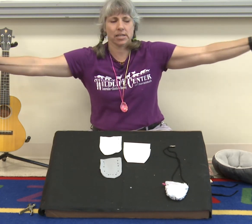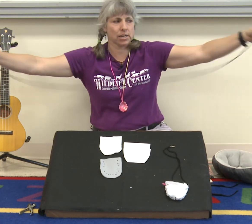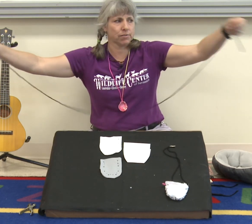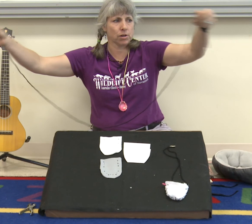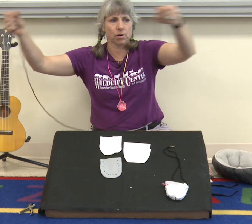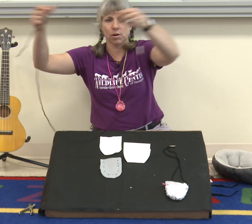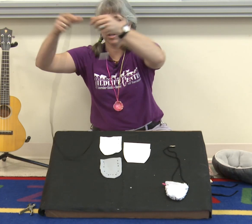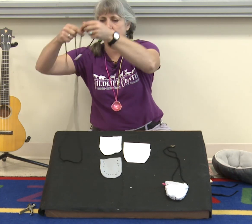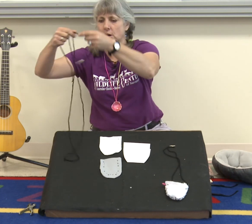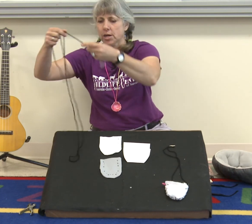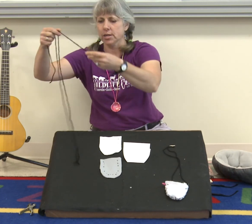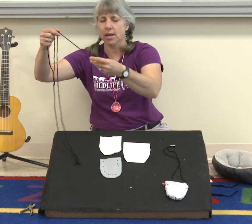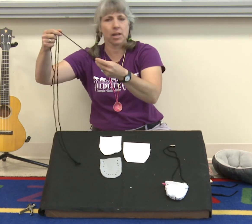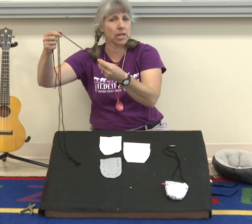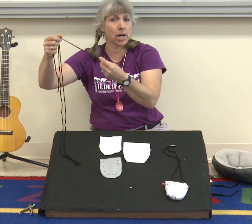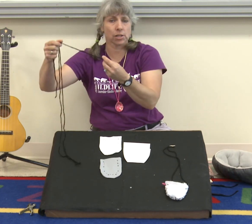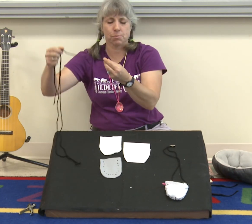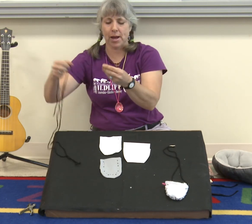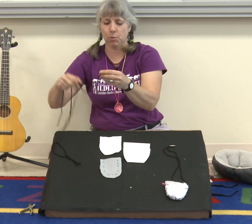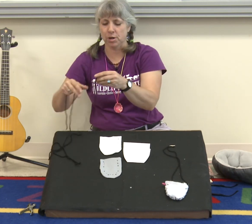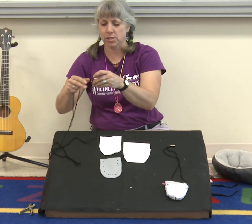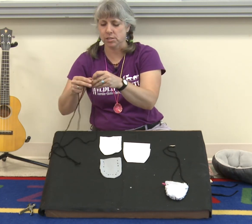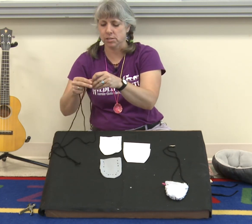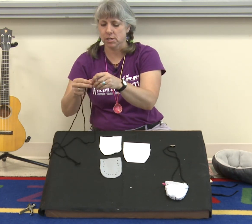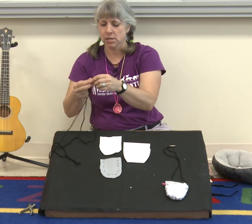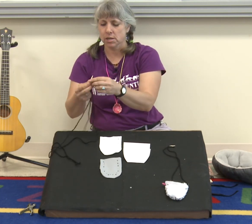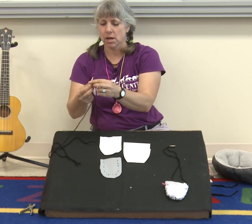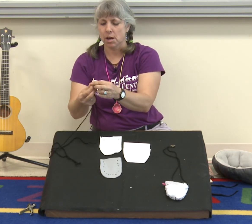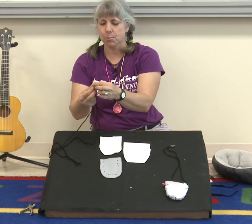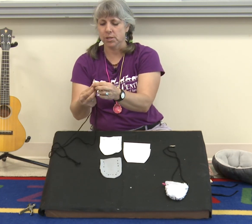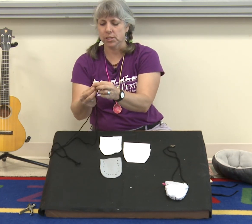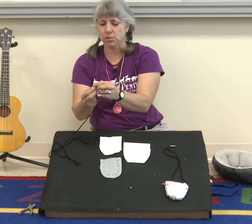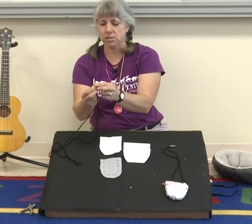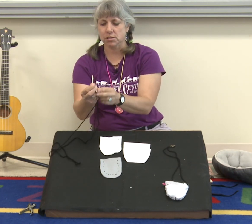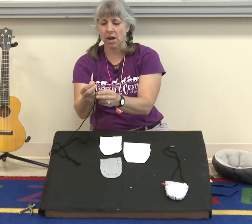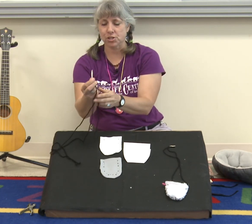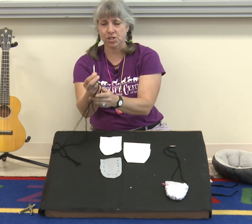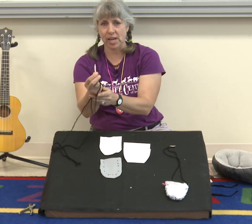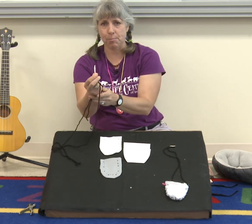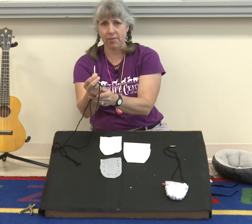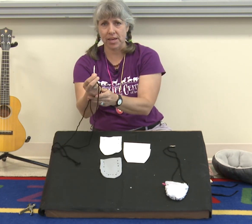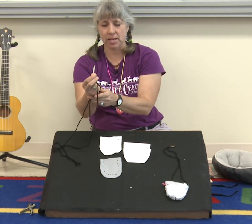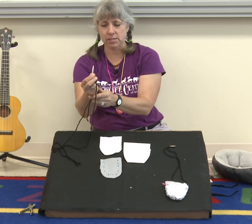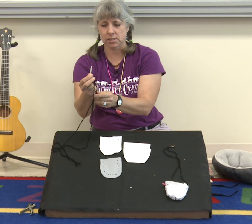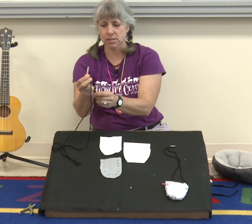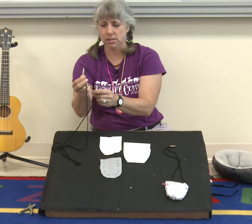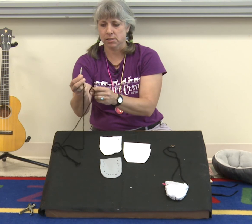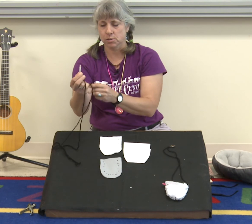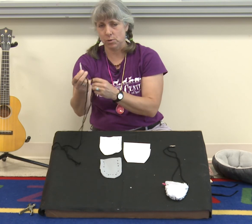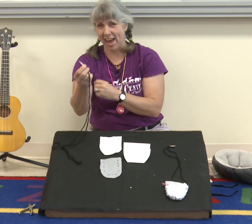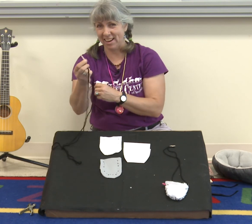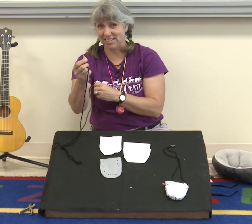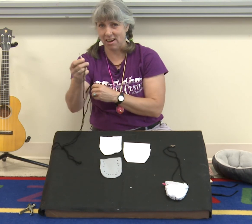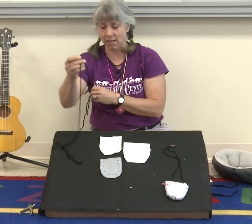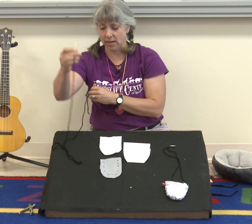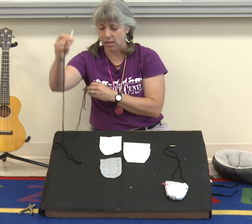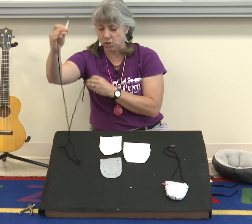of yarn, any color mat works. Put a little Scotch tape on the end so it acts kind of like a